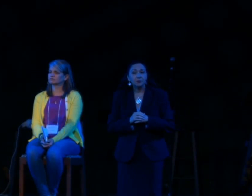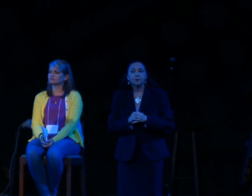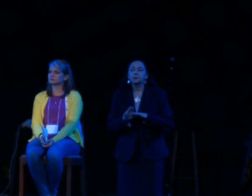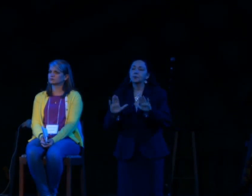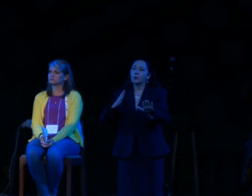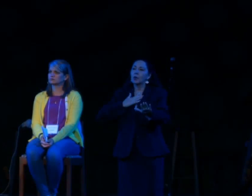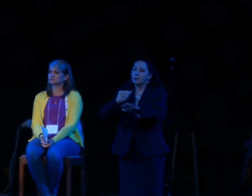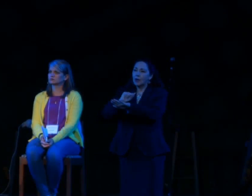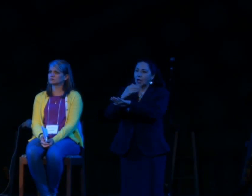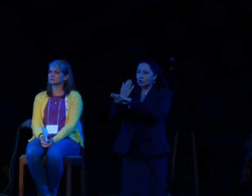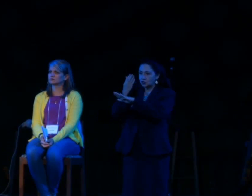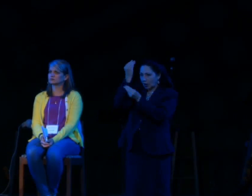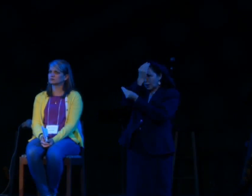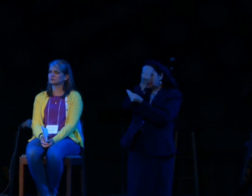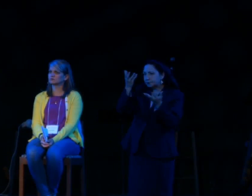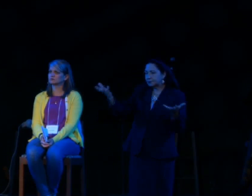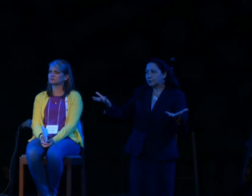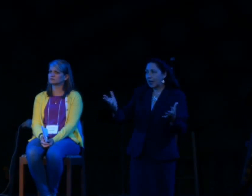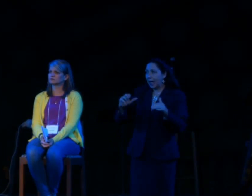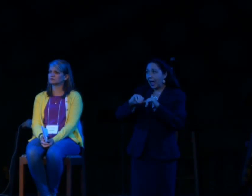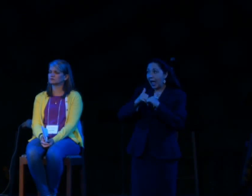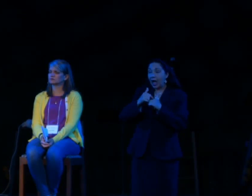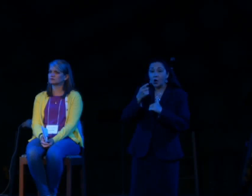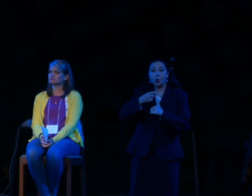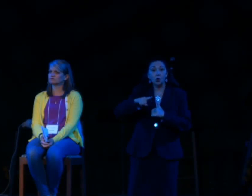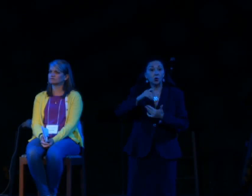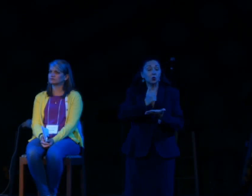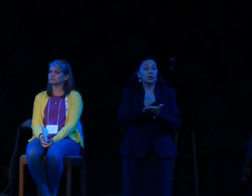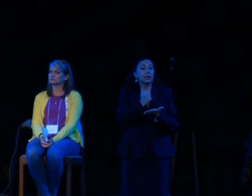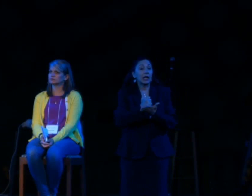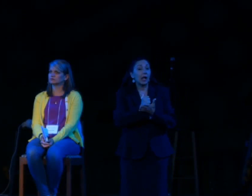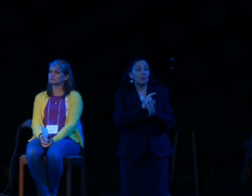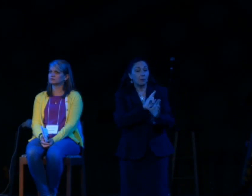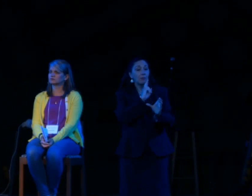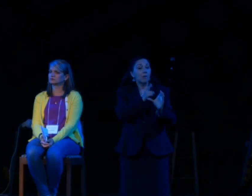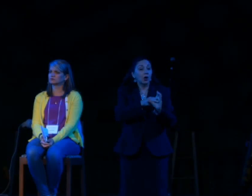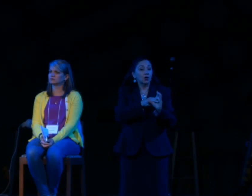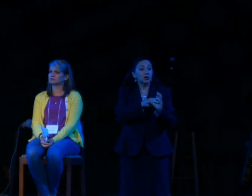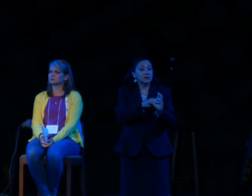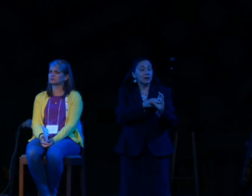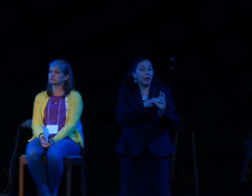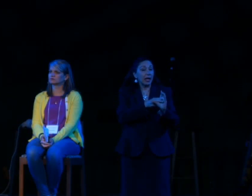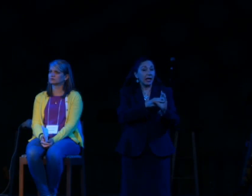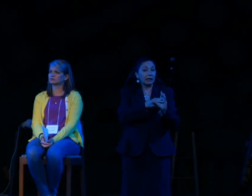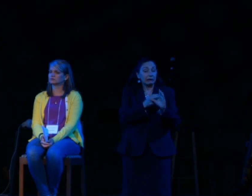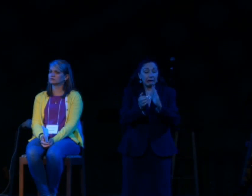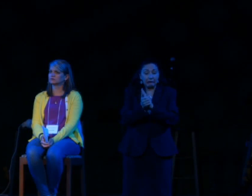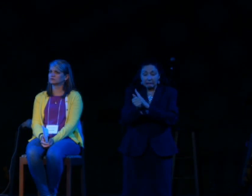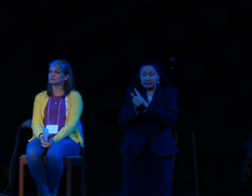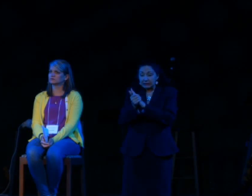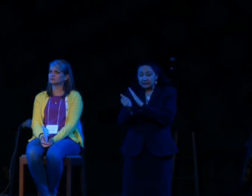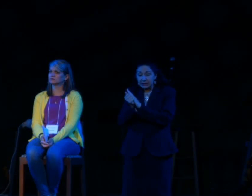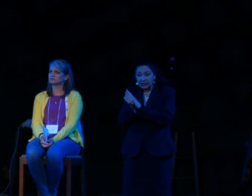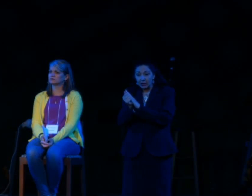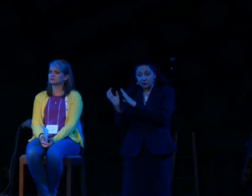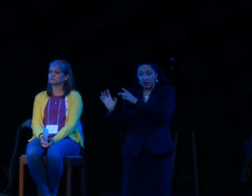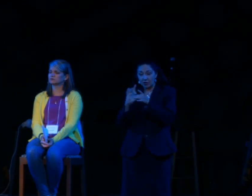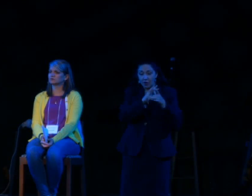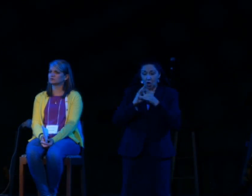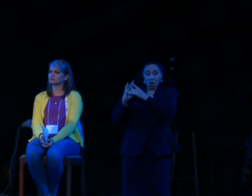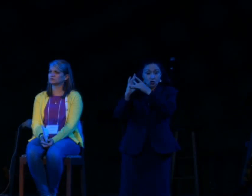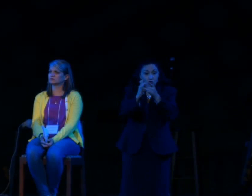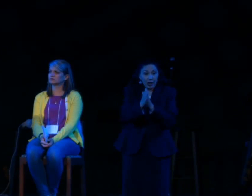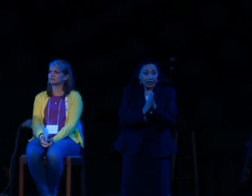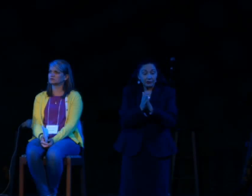So my job is to talk to you about how you can help participate in the strategy of Uniting Methodists to getting the